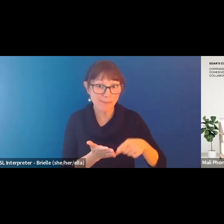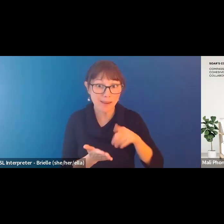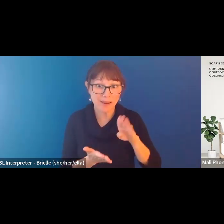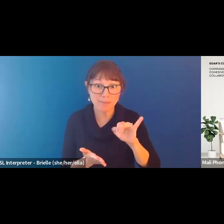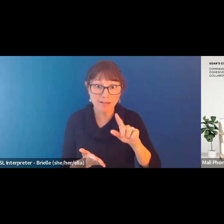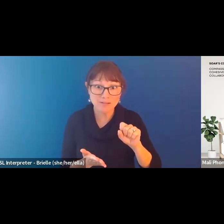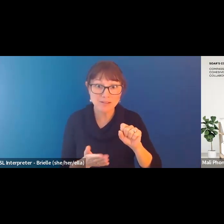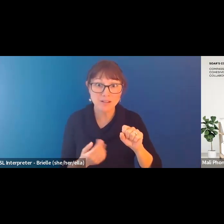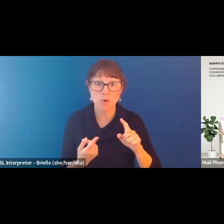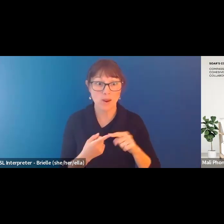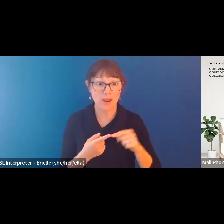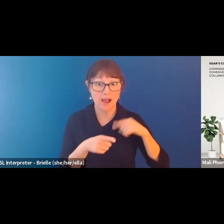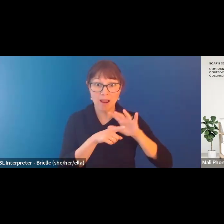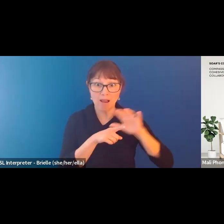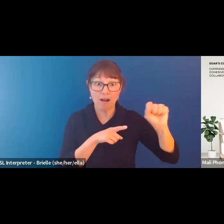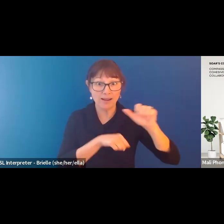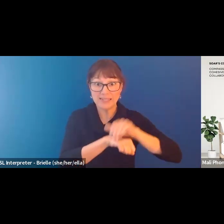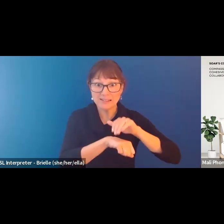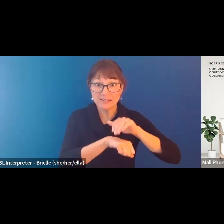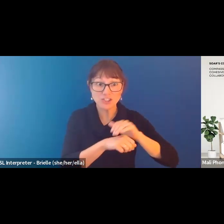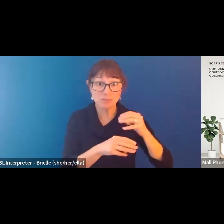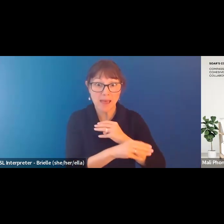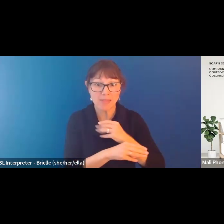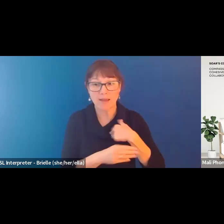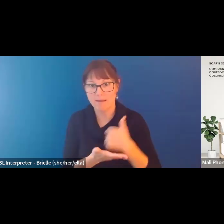as I excelled in English and math.